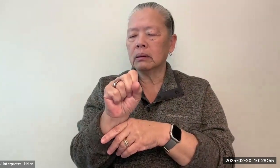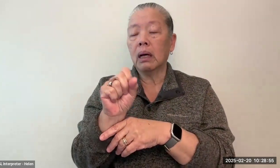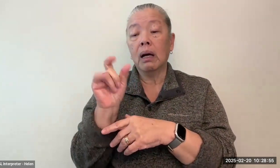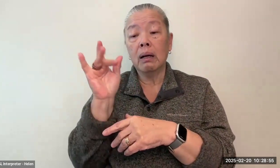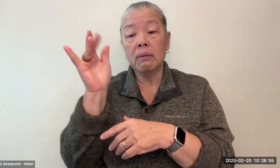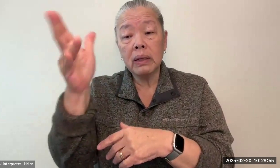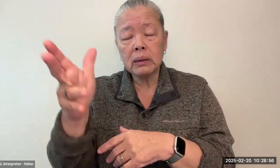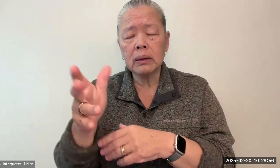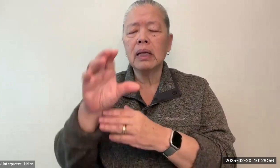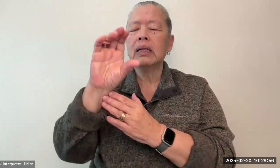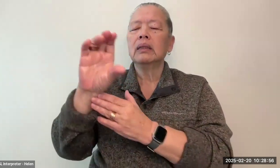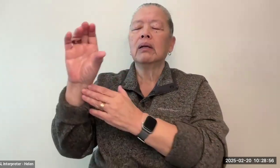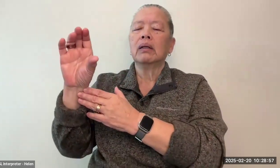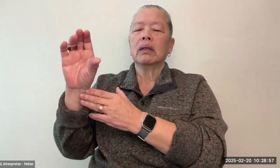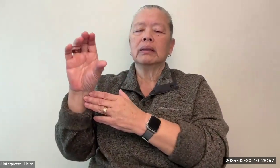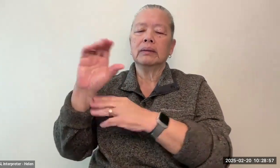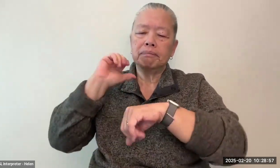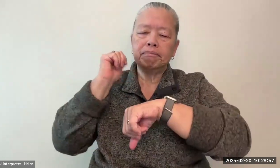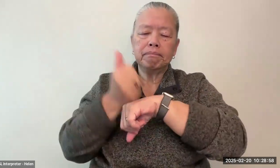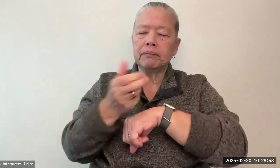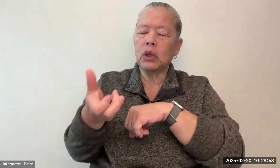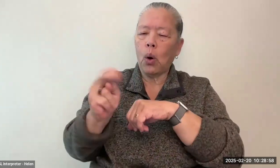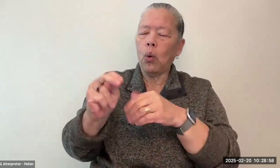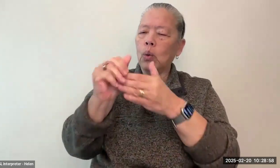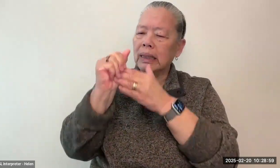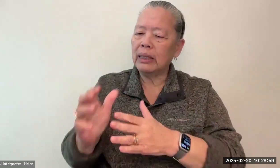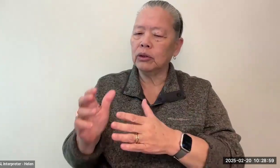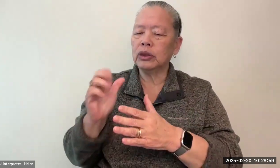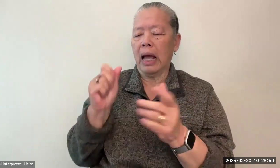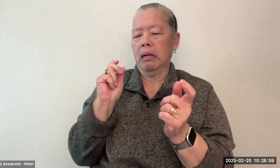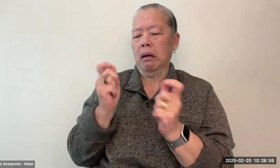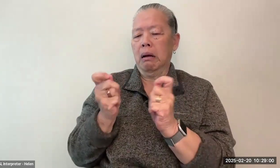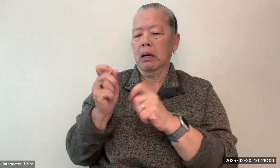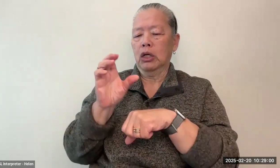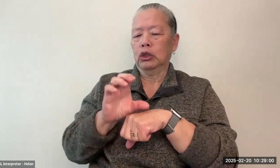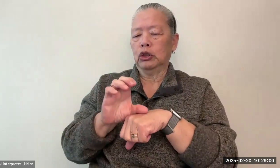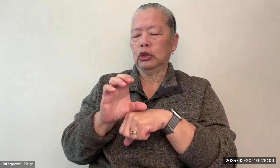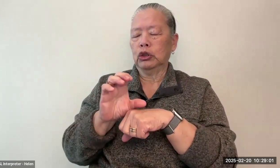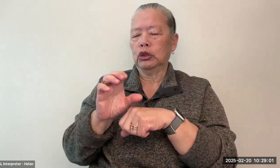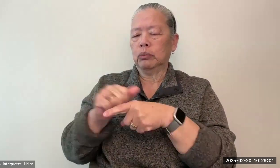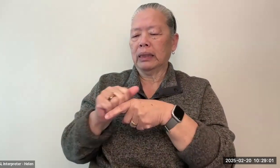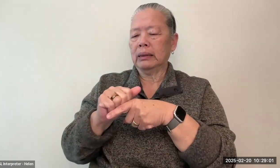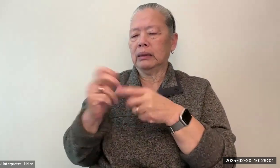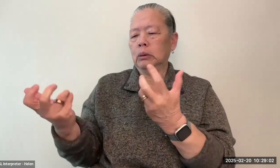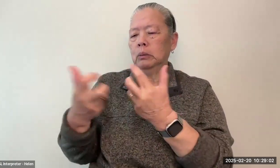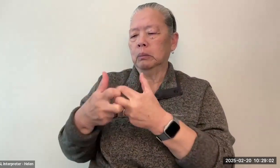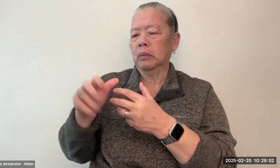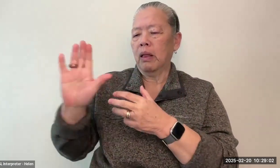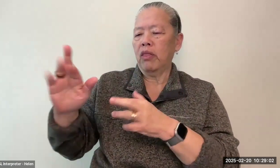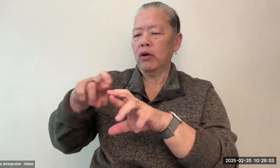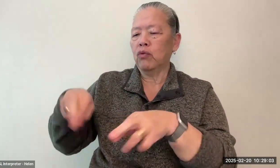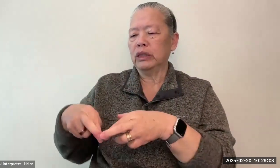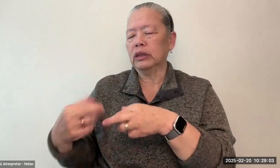central conferences led to leadership selection and adaptation of church practices on a regional level outside the United